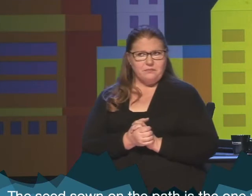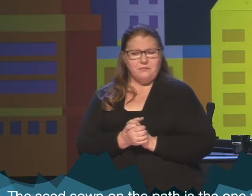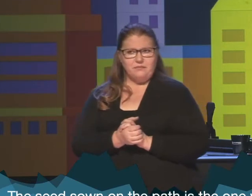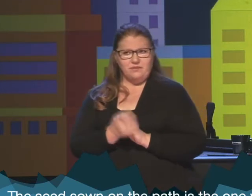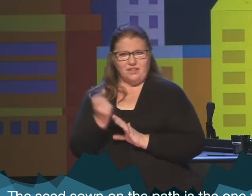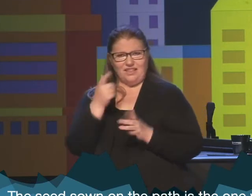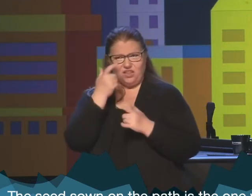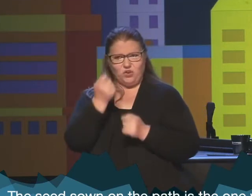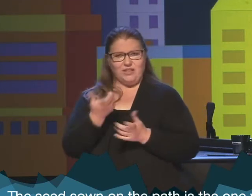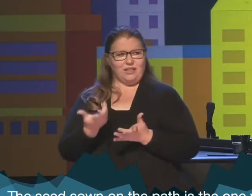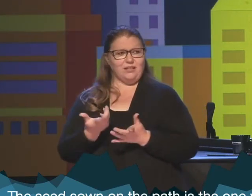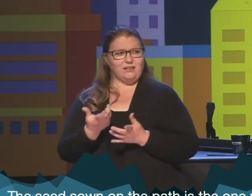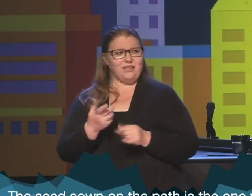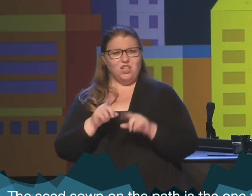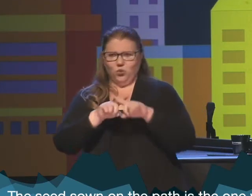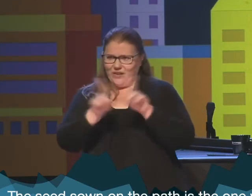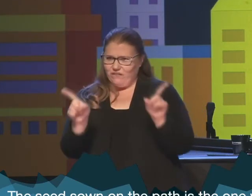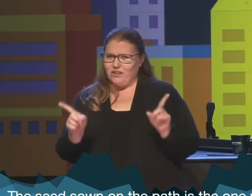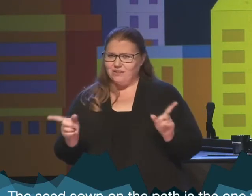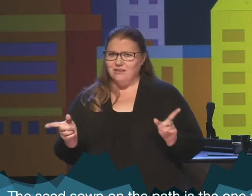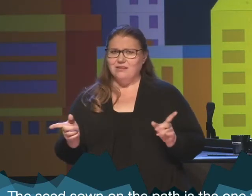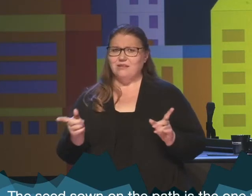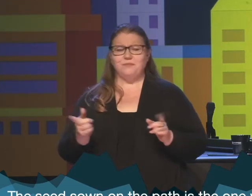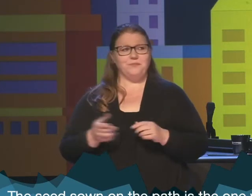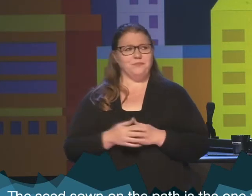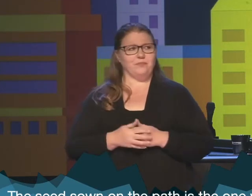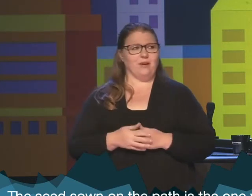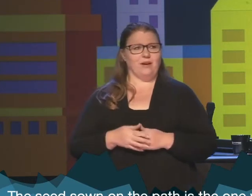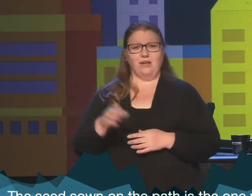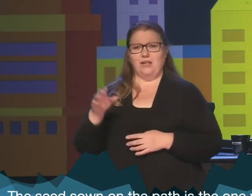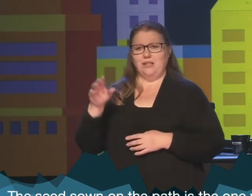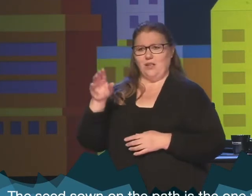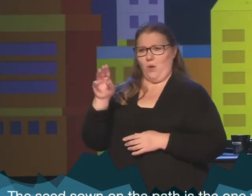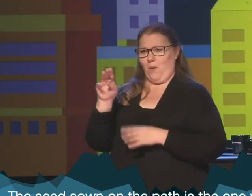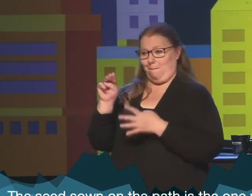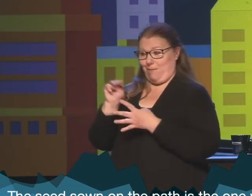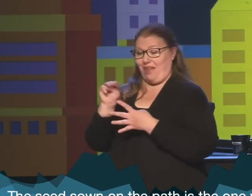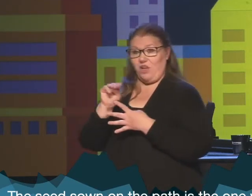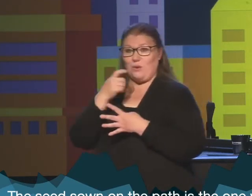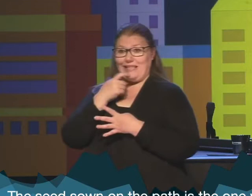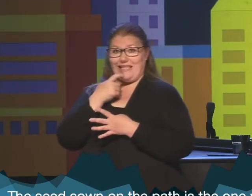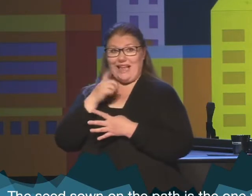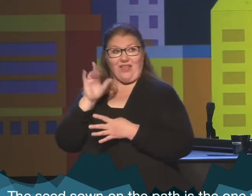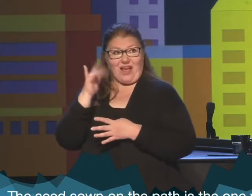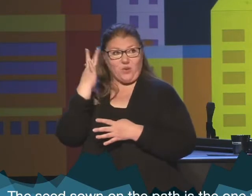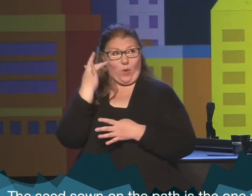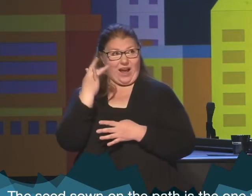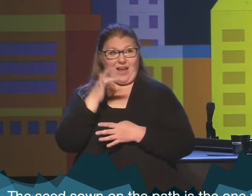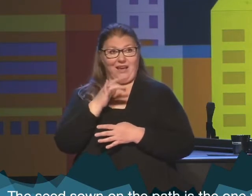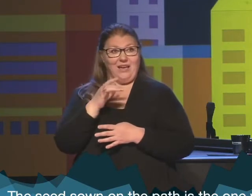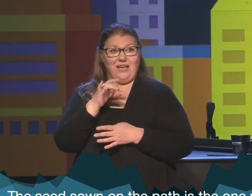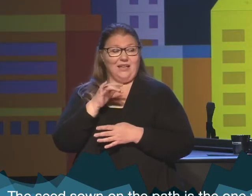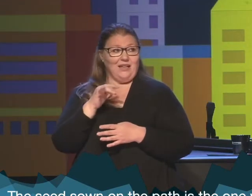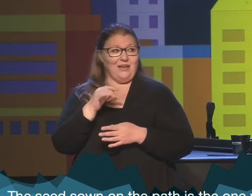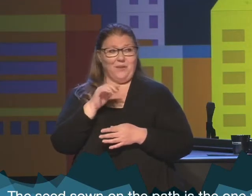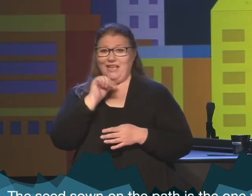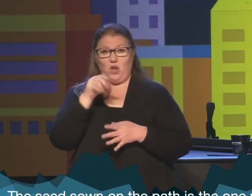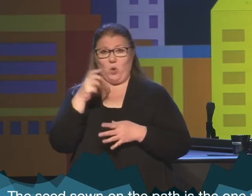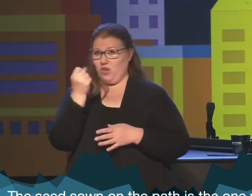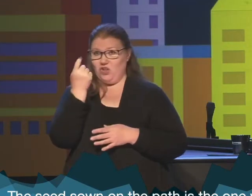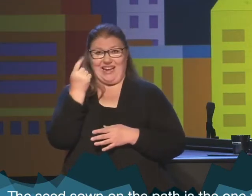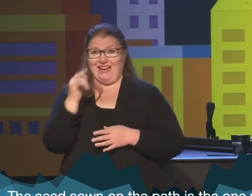interesting? Very different. Like Matthew gives Matthew says this is why it doesn't, this is why they hear, but they don't get